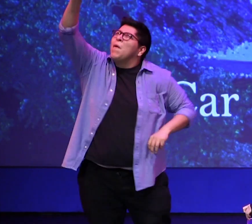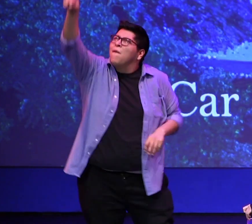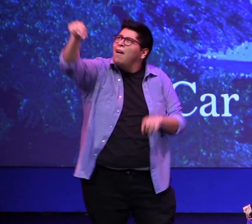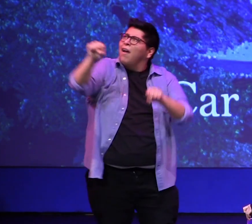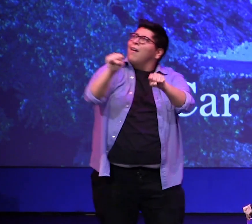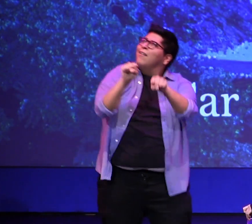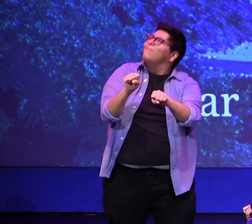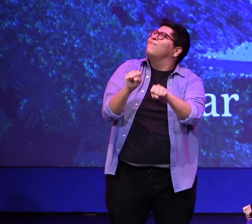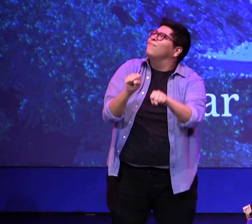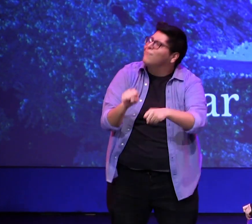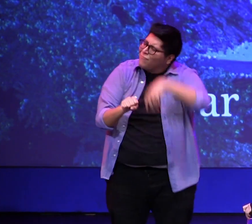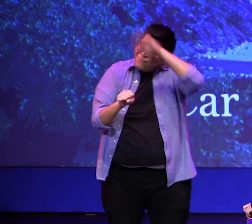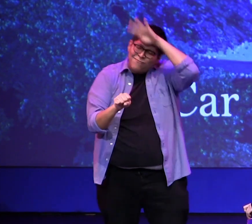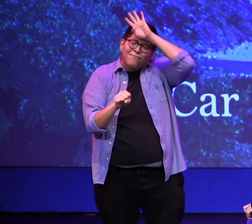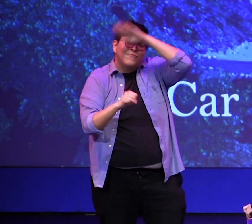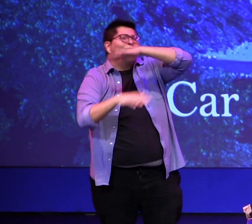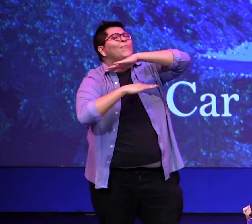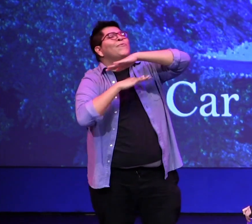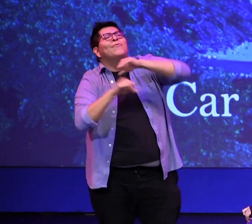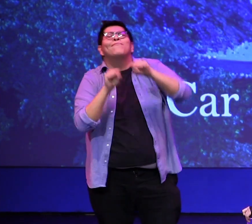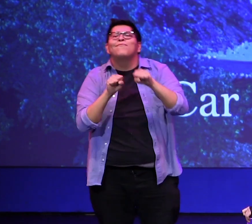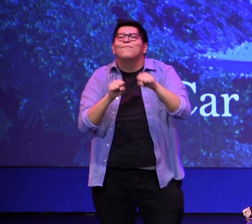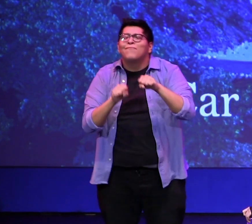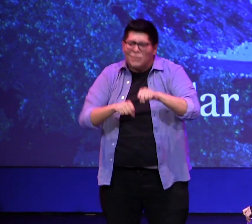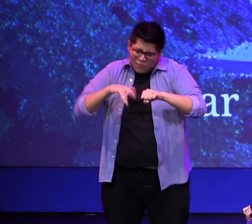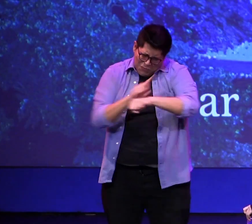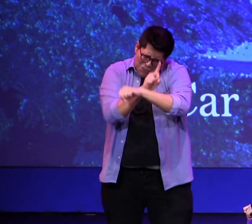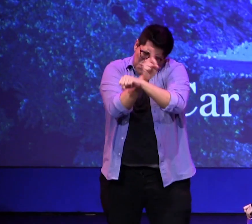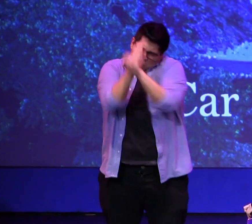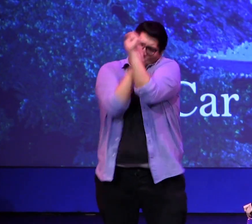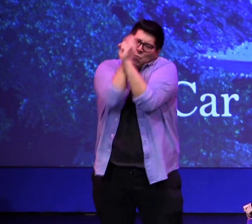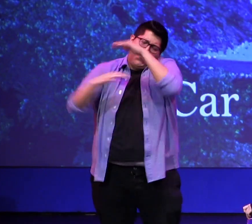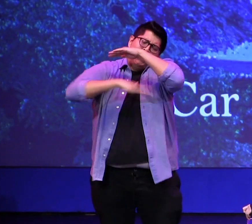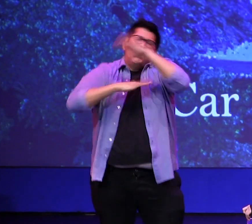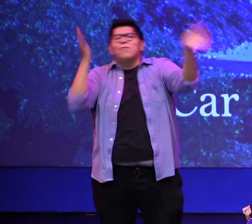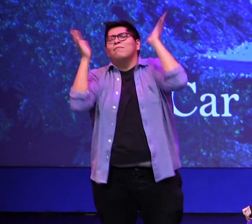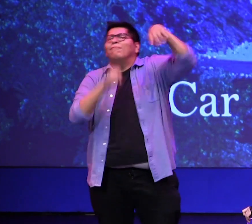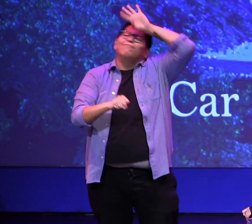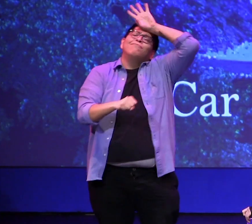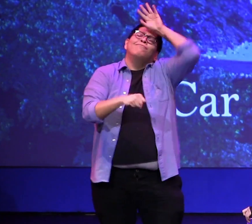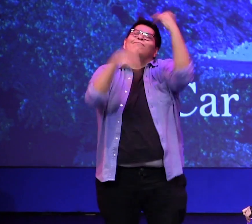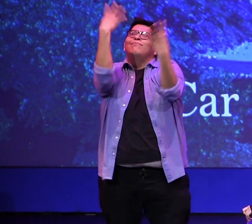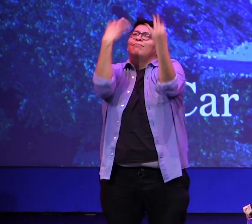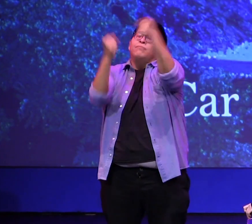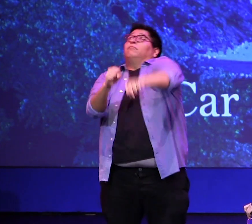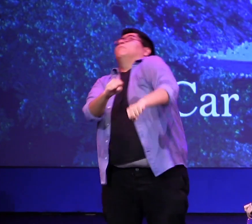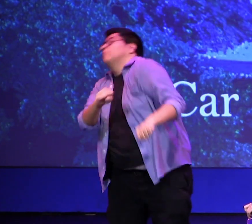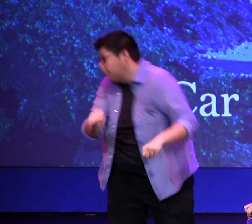moon and a shooting star. Yeah, let me turn it up even more. Whoa,